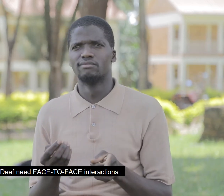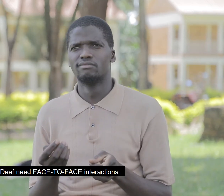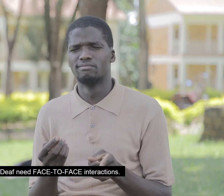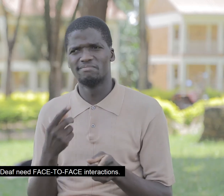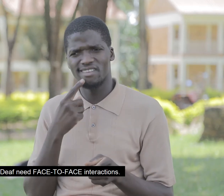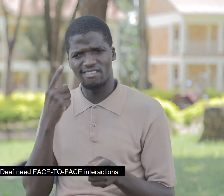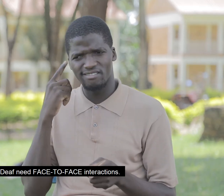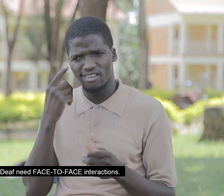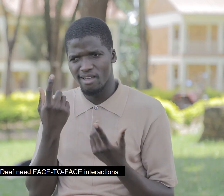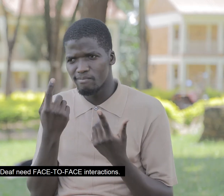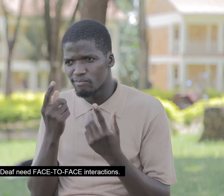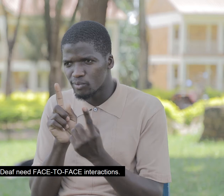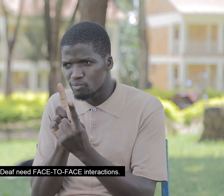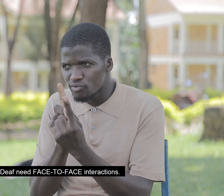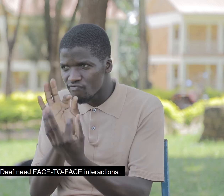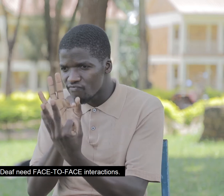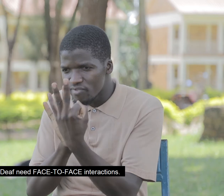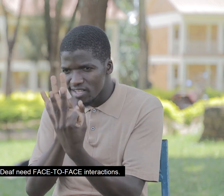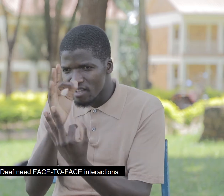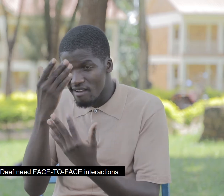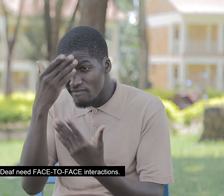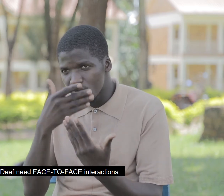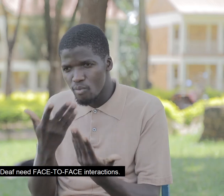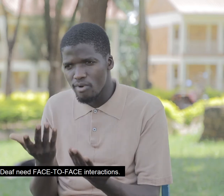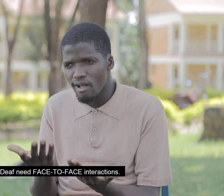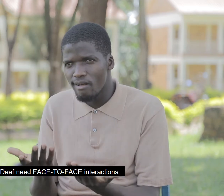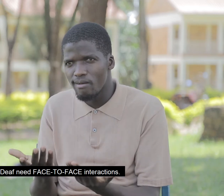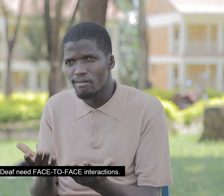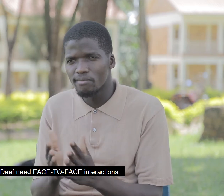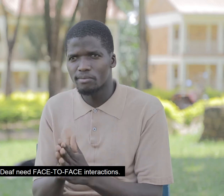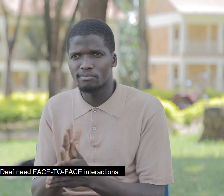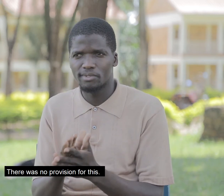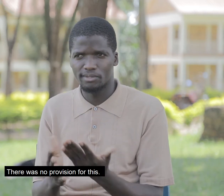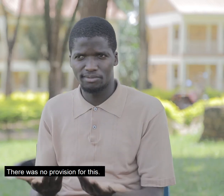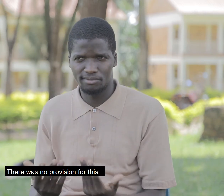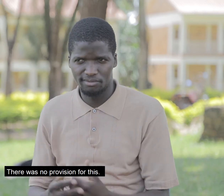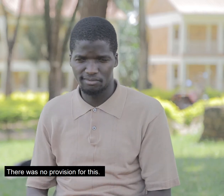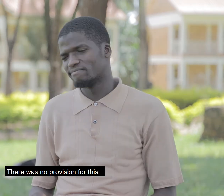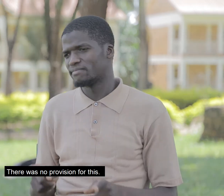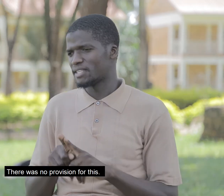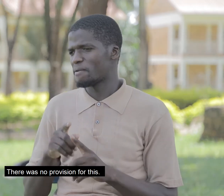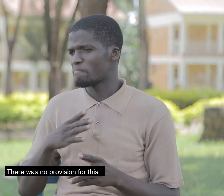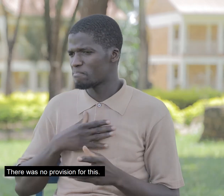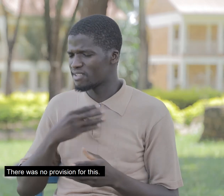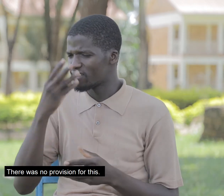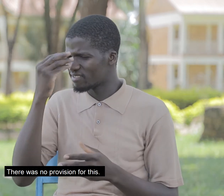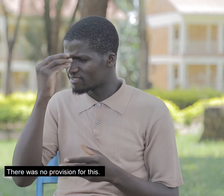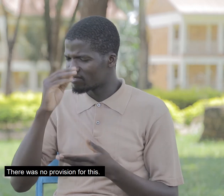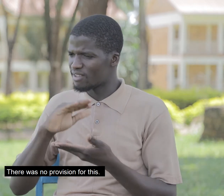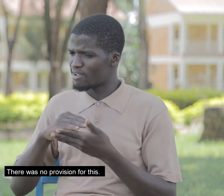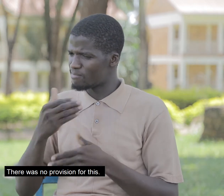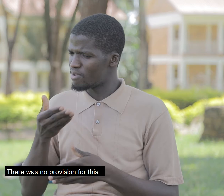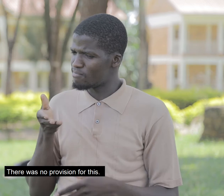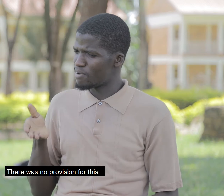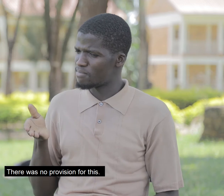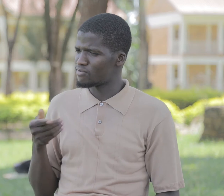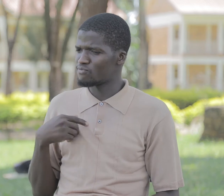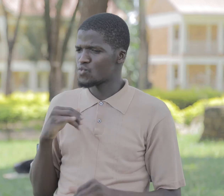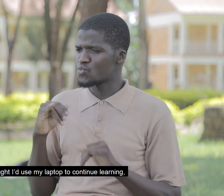The deaf need face-to-face interaction. There was no provision of this. I thought I